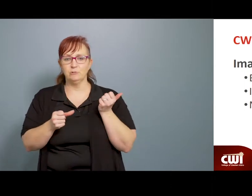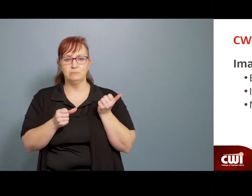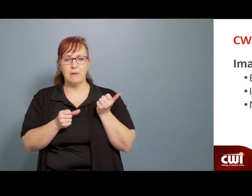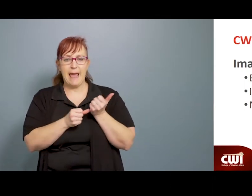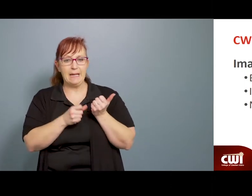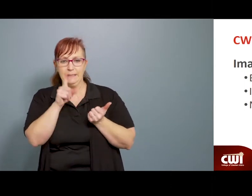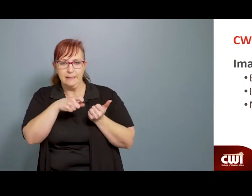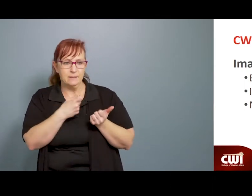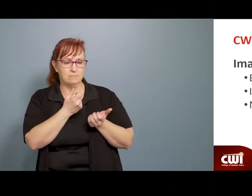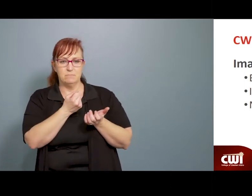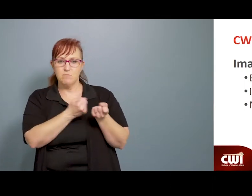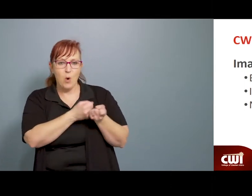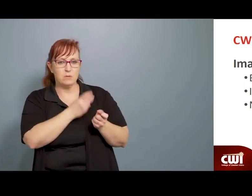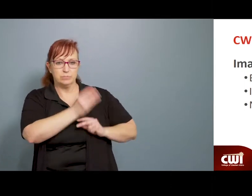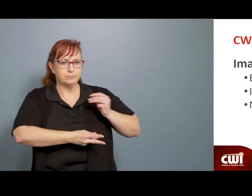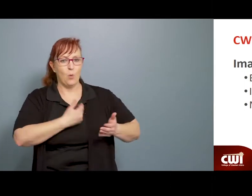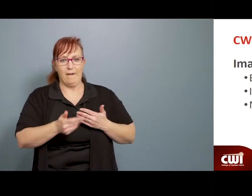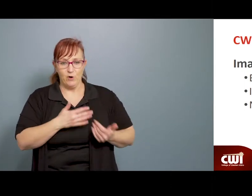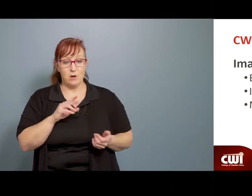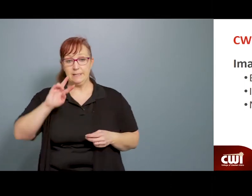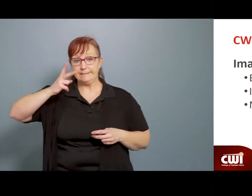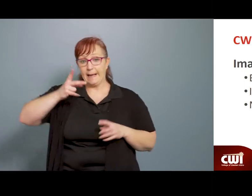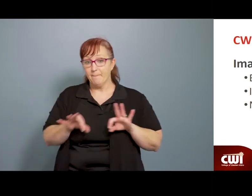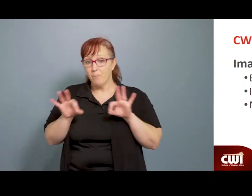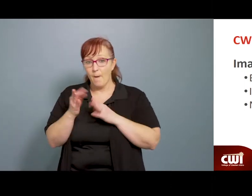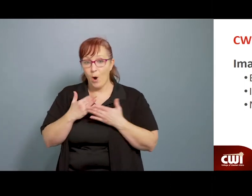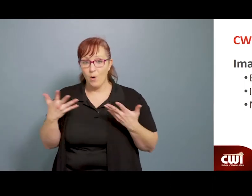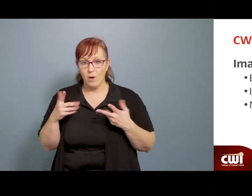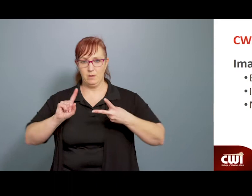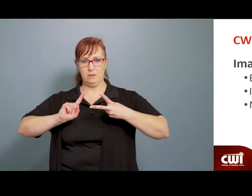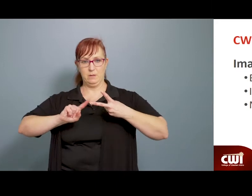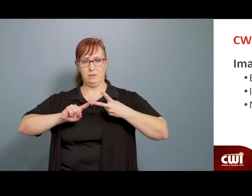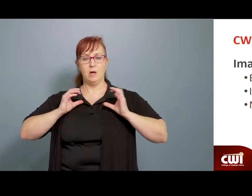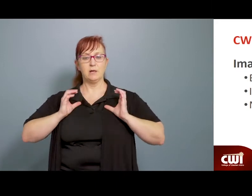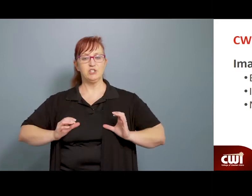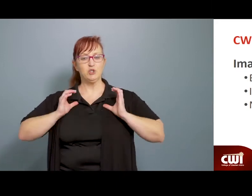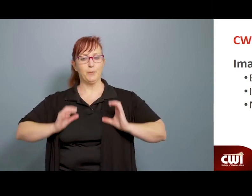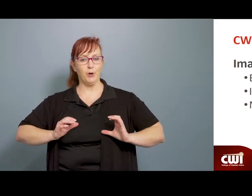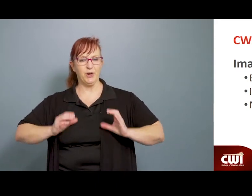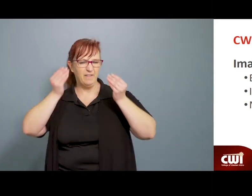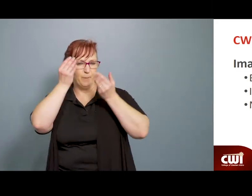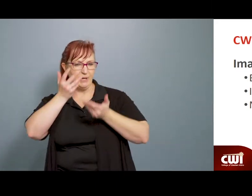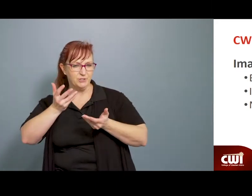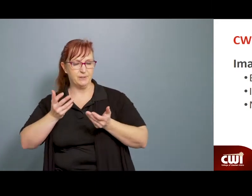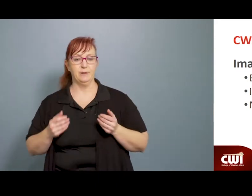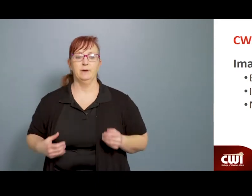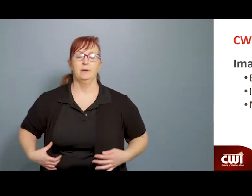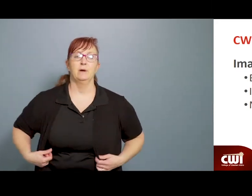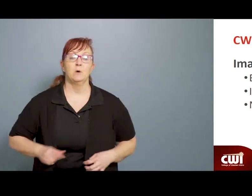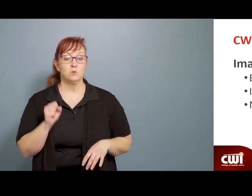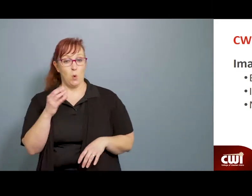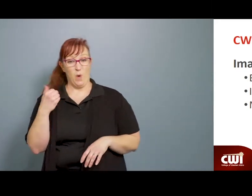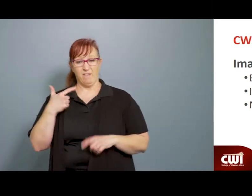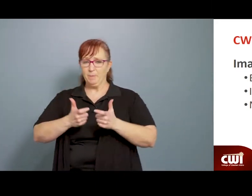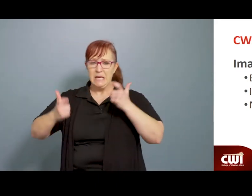NC Sarah. A second component of that is the consumer information. So there is a huge team that's been